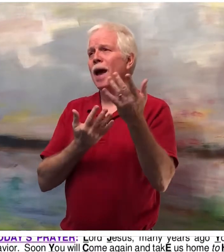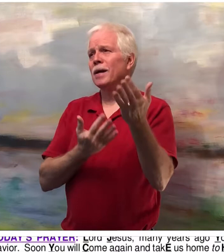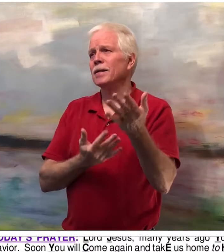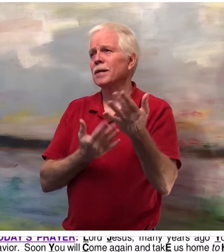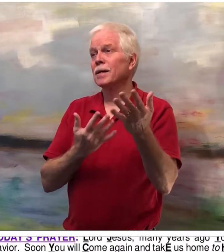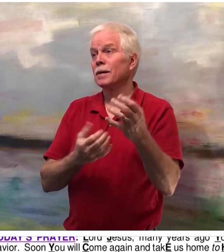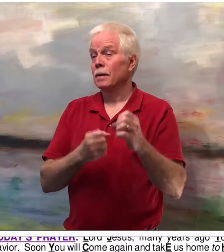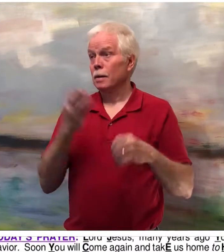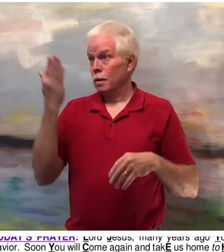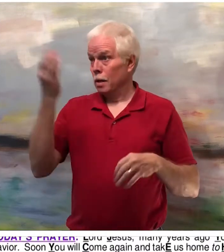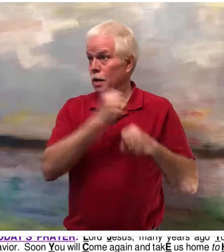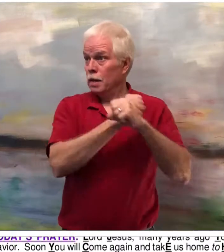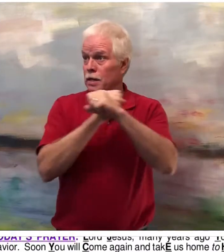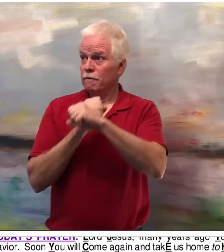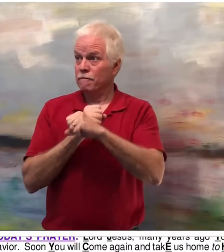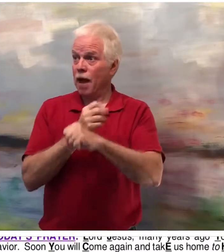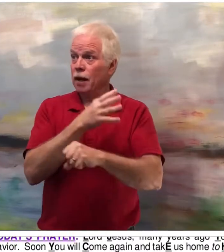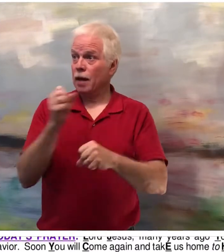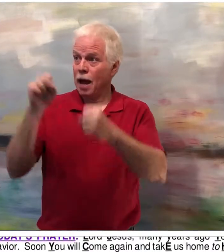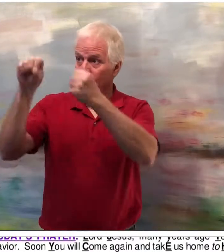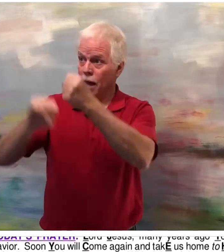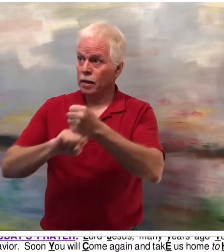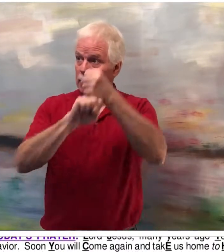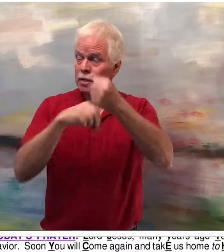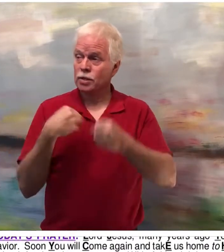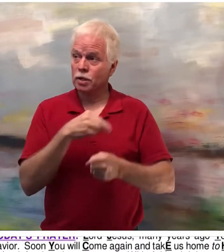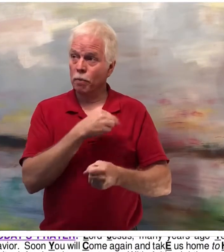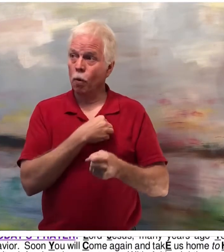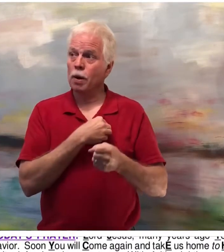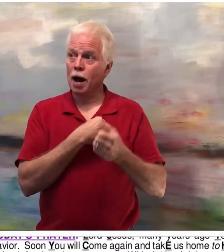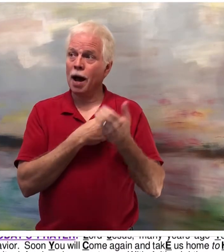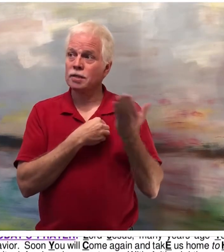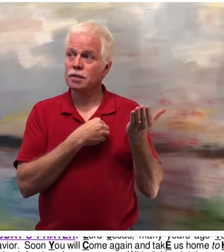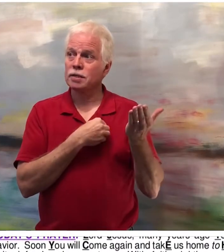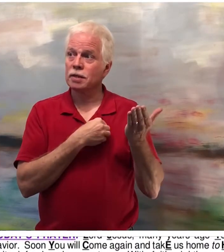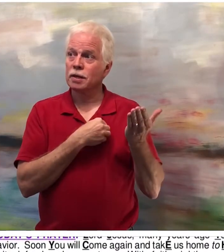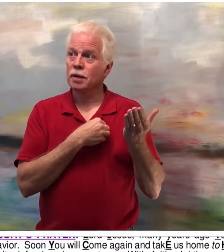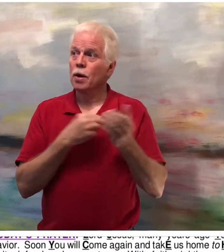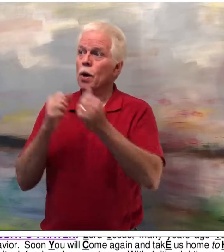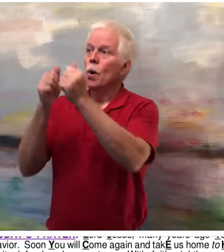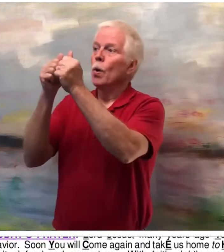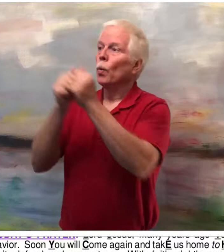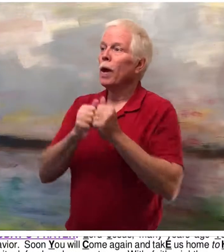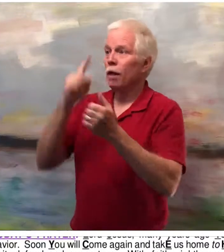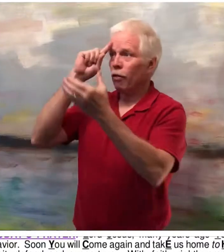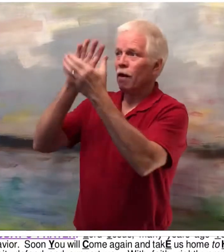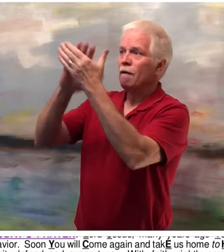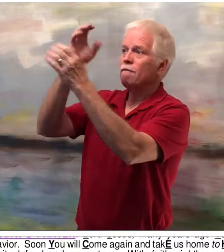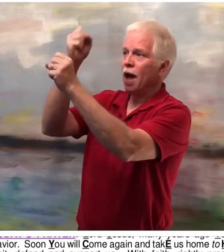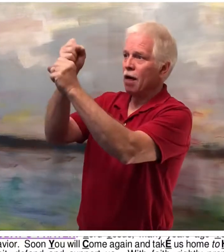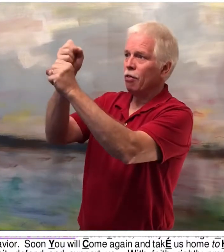wait. Defend and support us with faith.